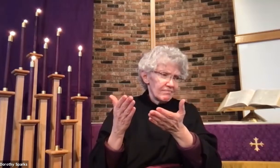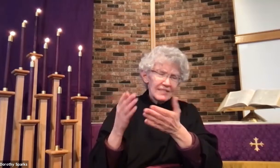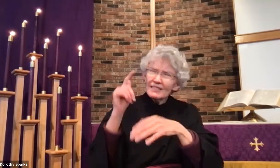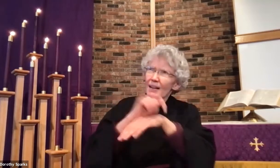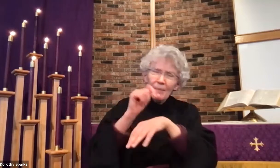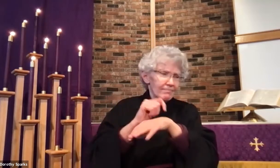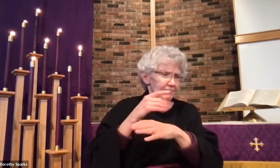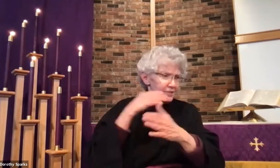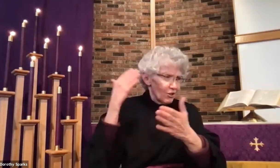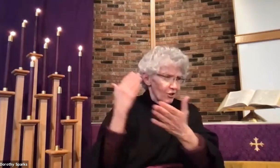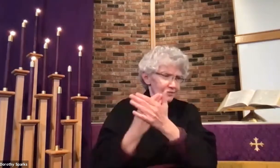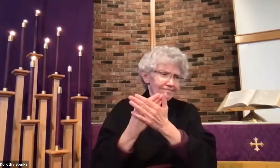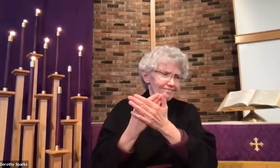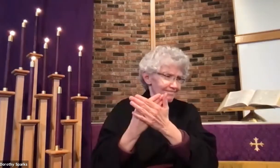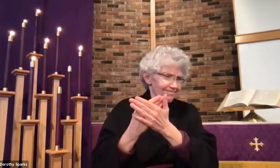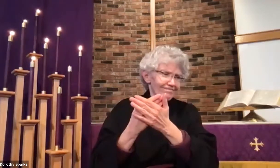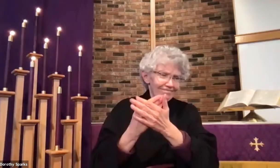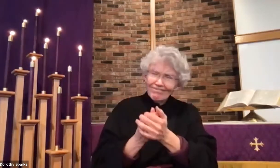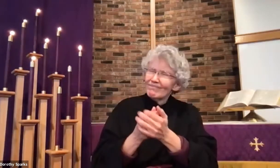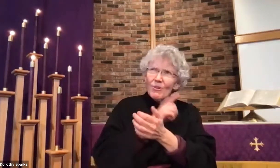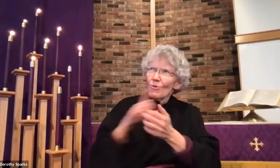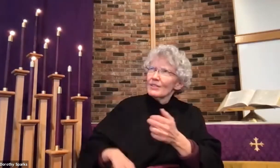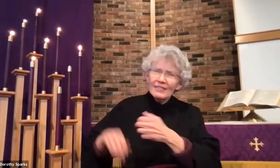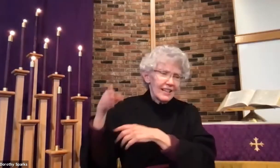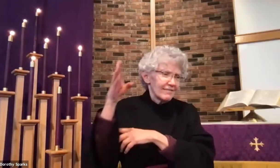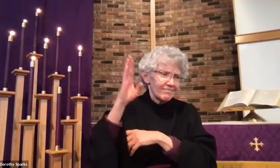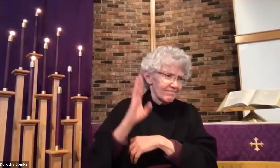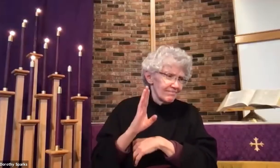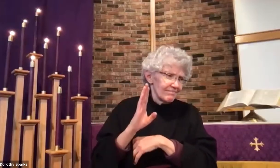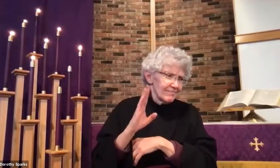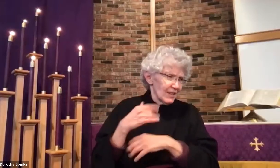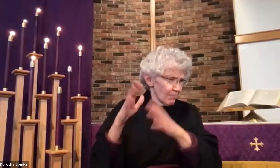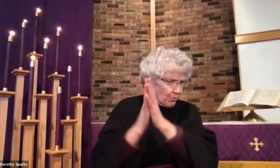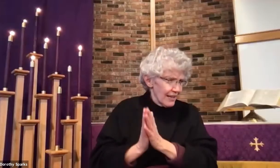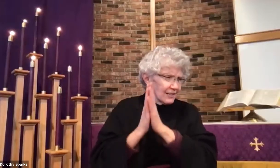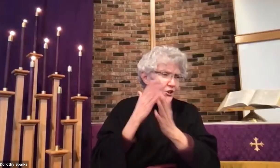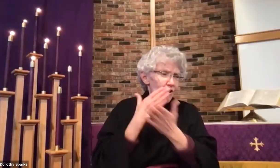the temple of the Lord our God,